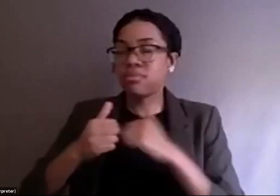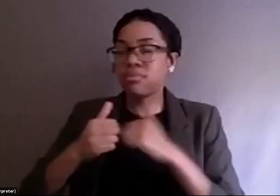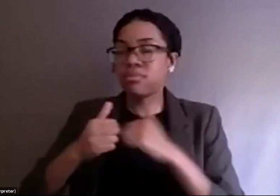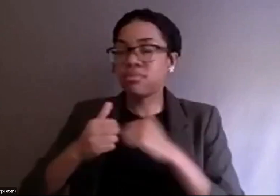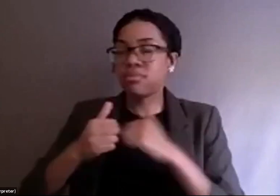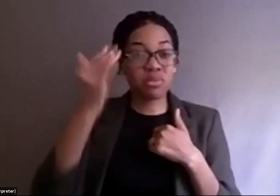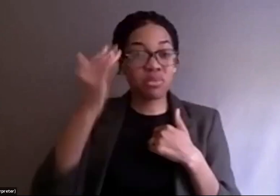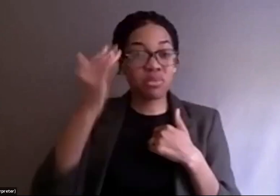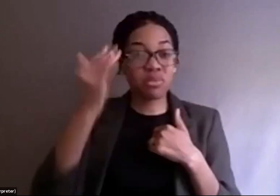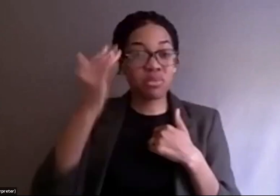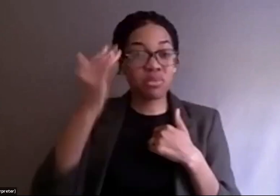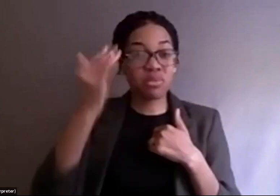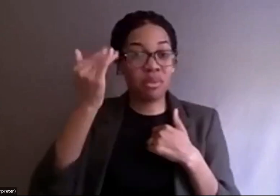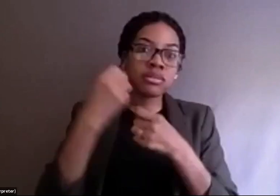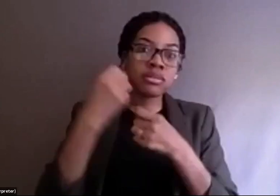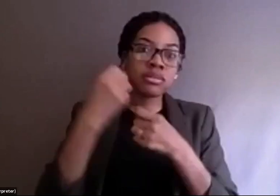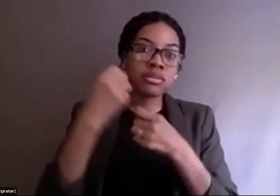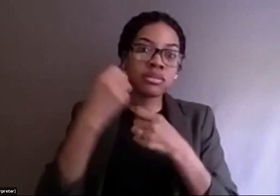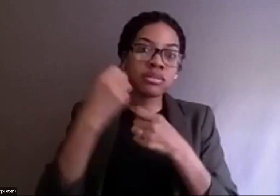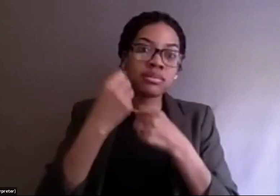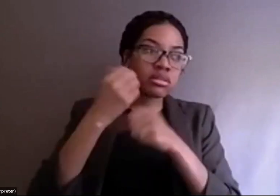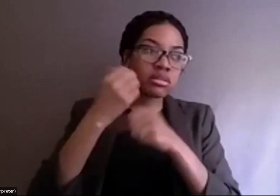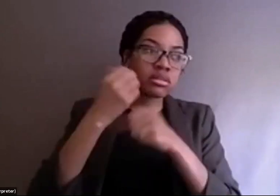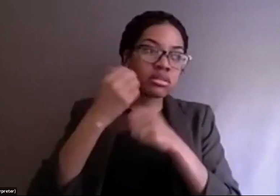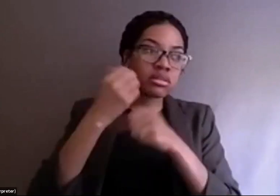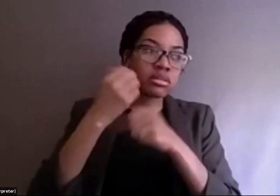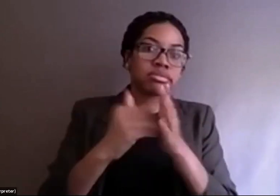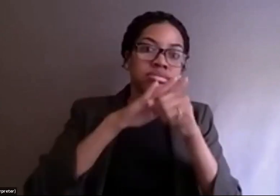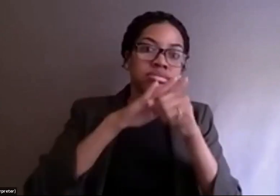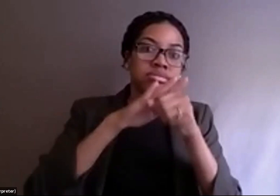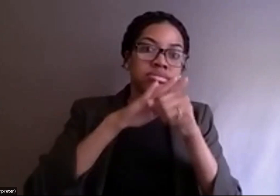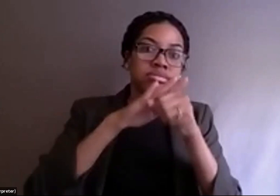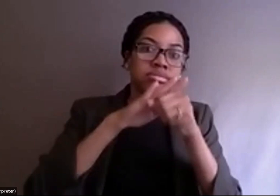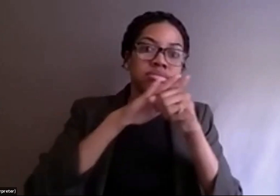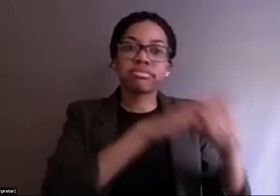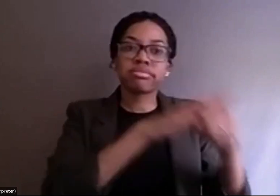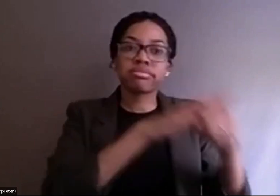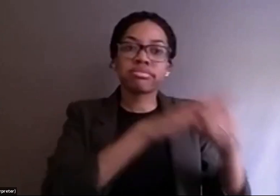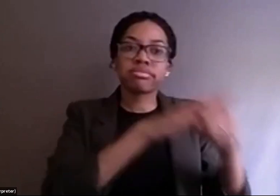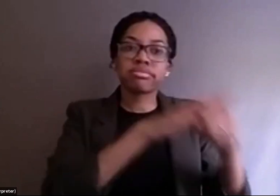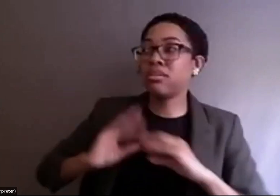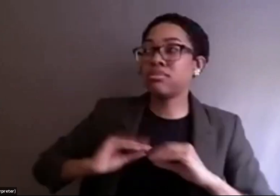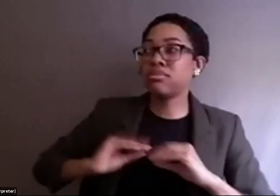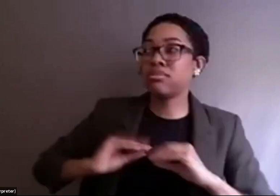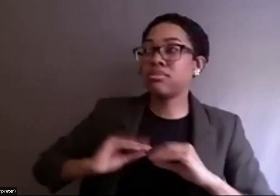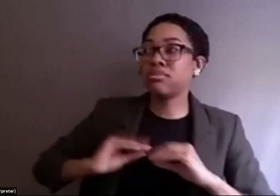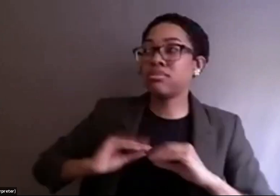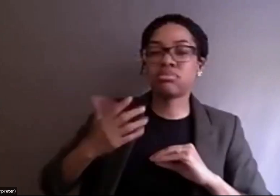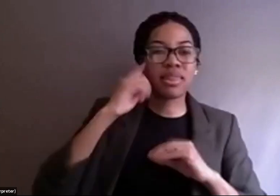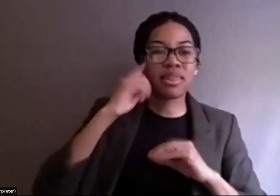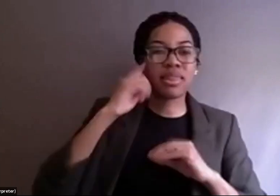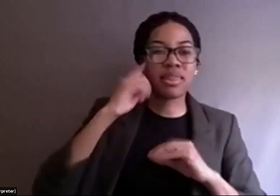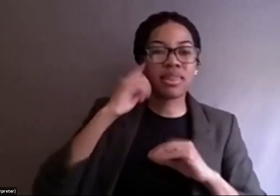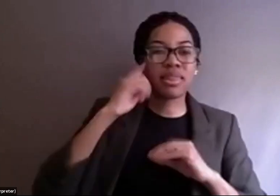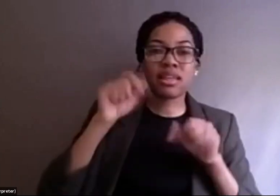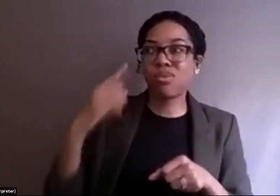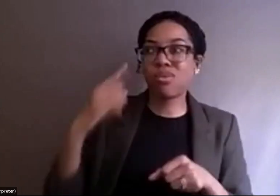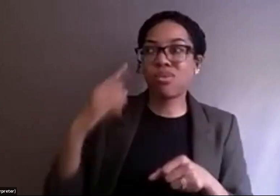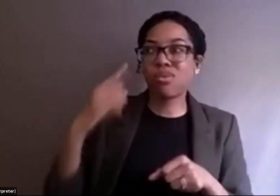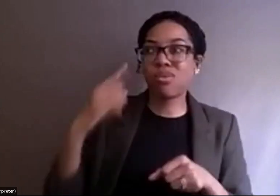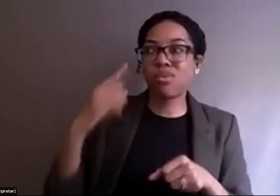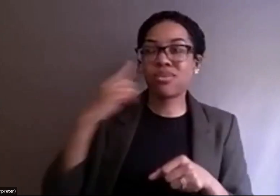to believe themselves that they could do it. So we did two kinds of comics. One that had the statistics and facts, and